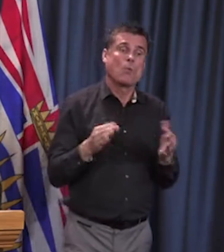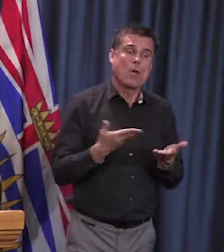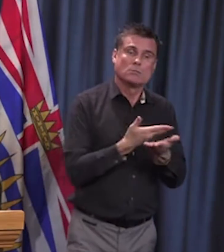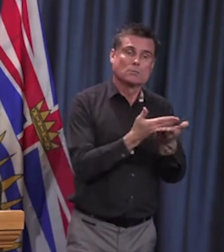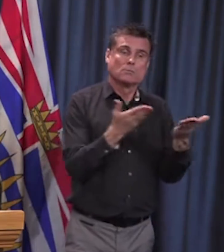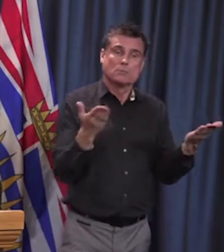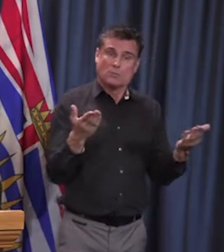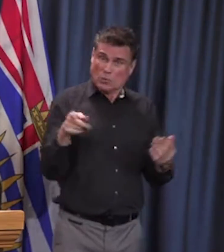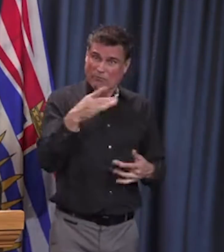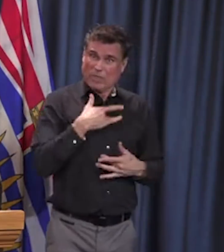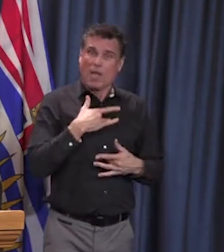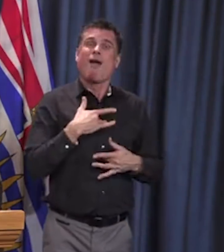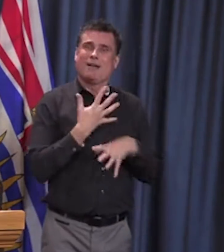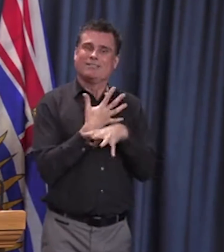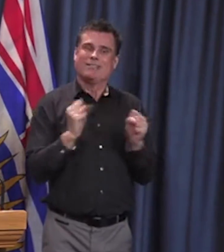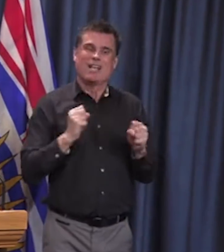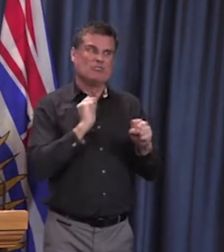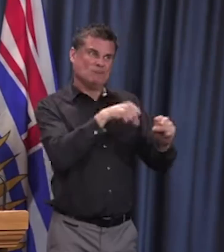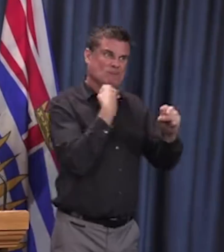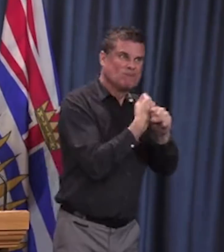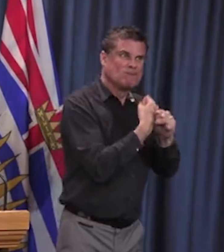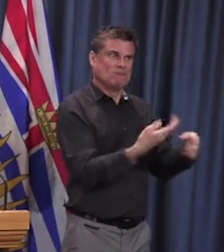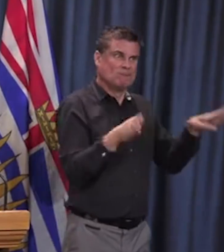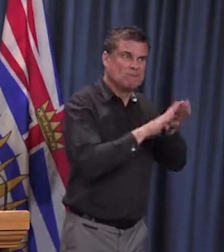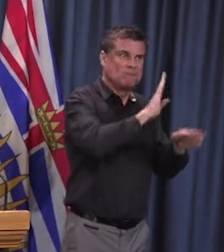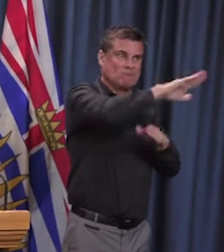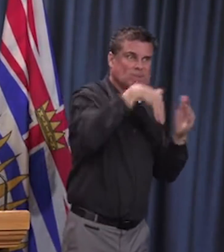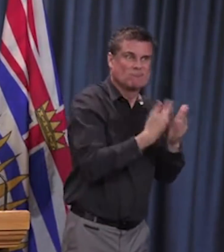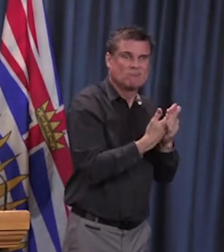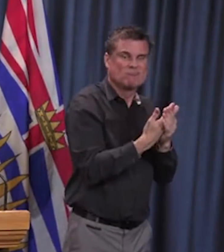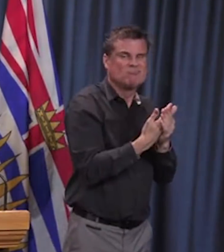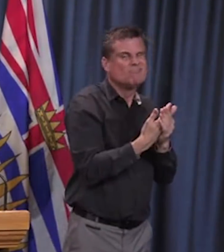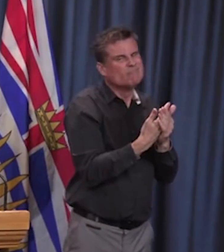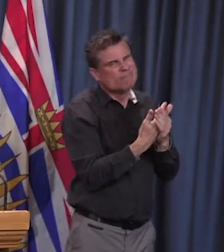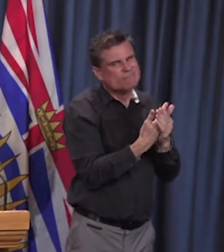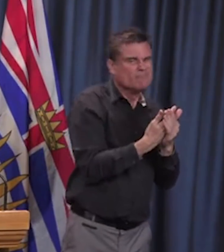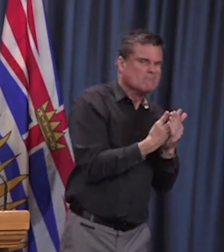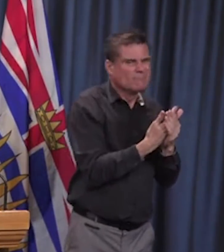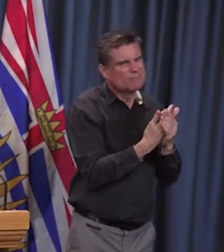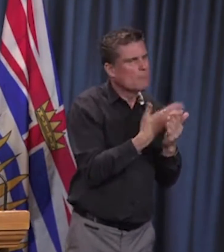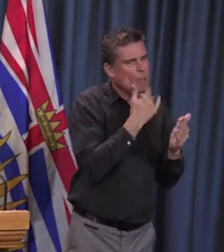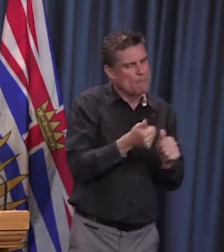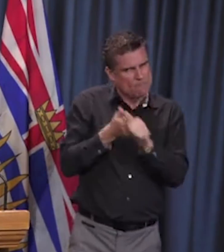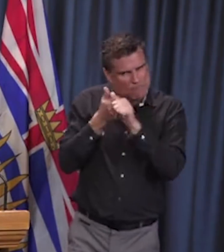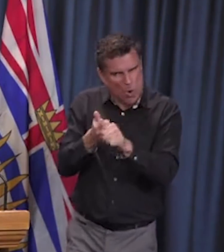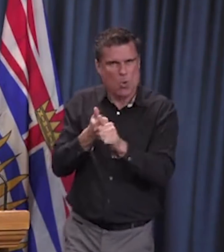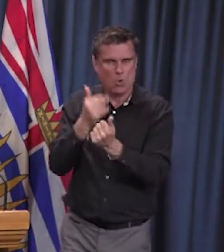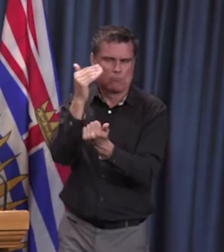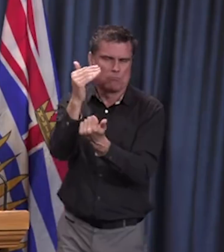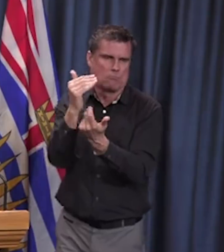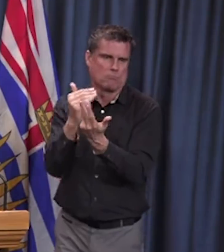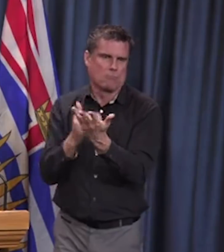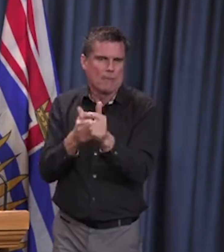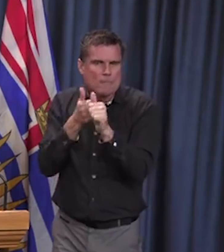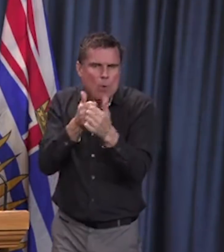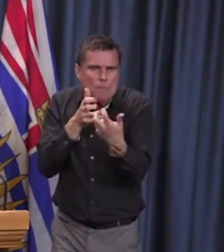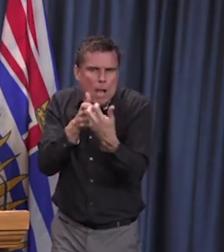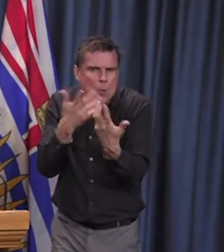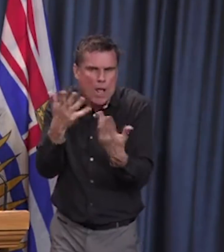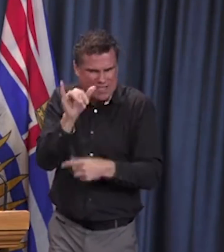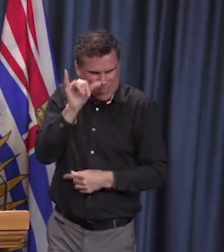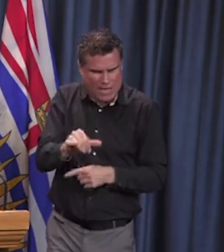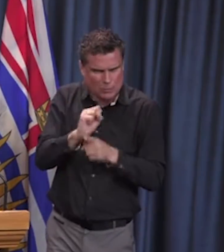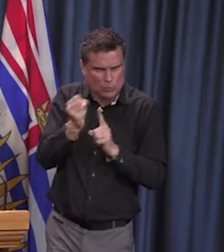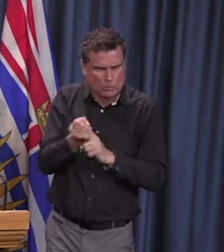the healthcare professionals across the province to make sure that work sites are safe. How can we make them safer? Those types